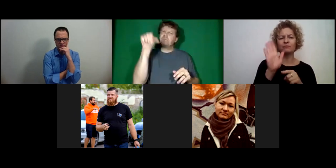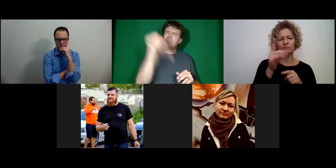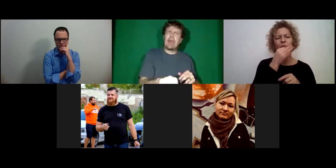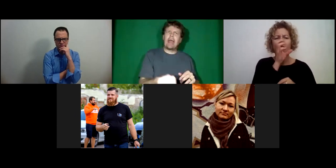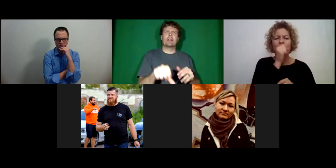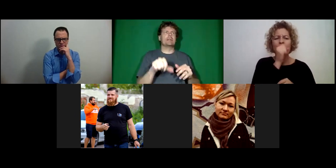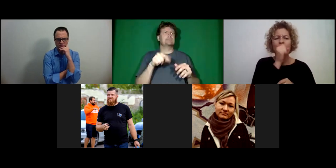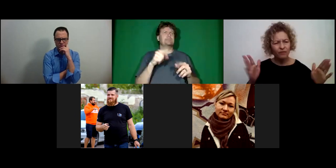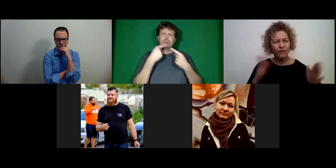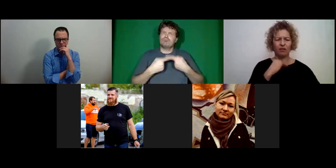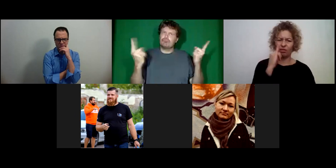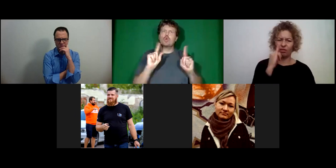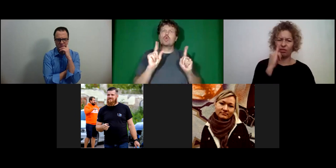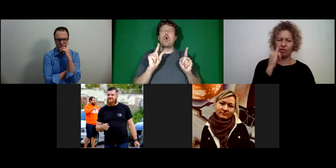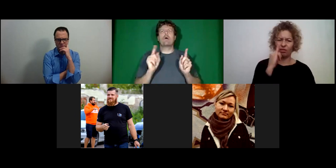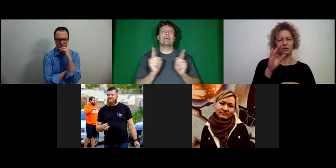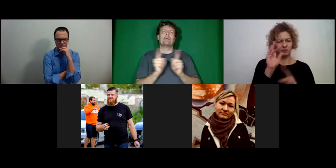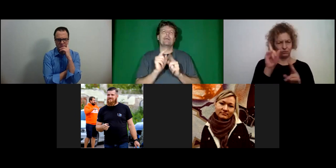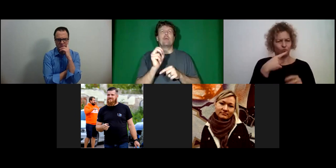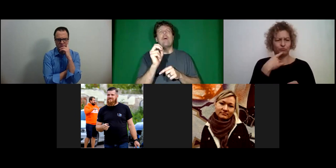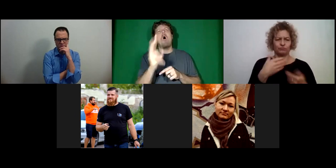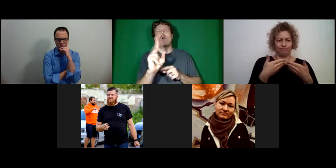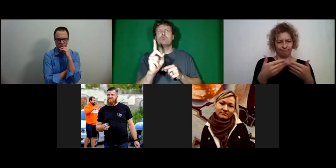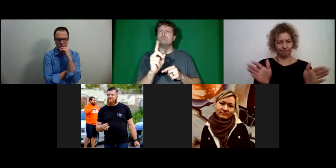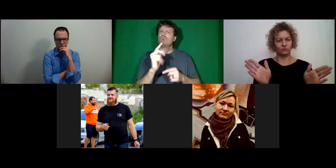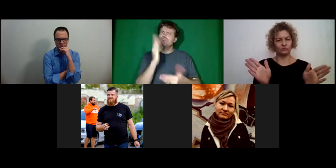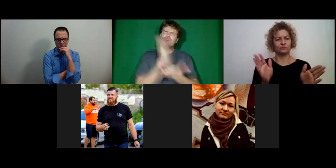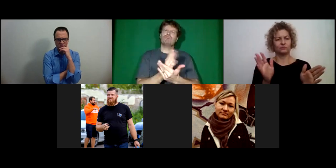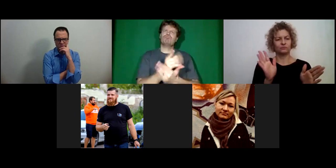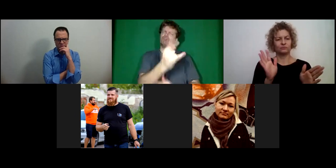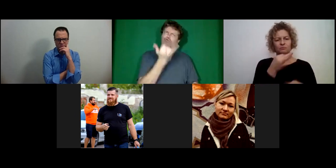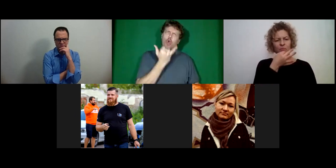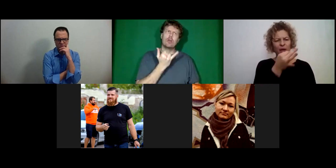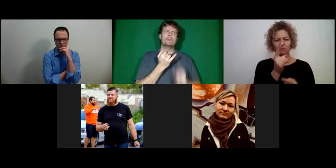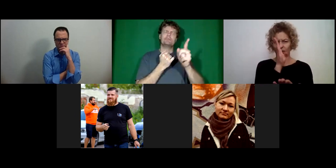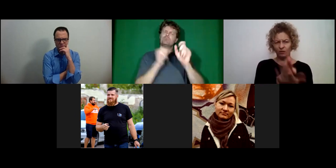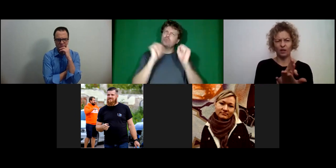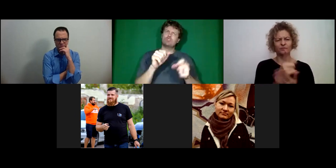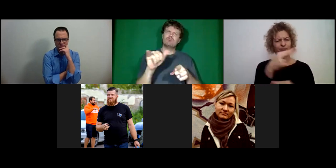And he was very open, and he's also someone who is very direct.